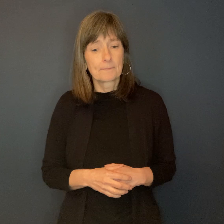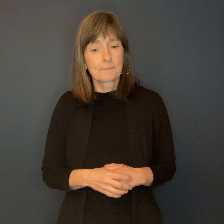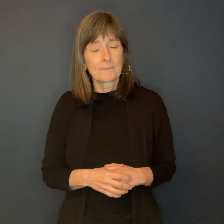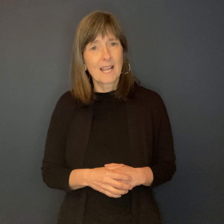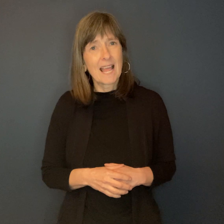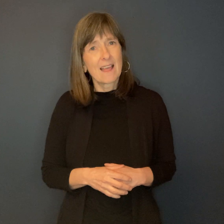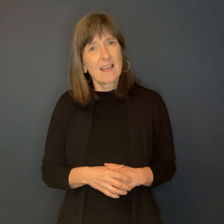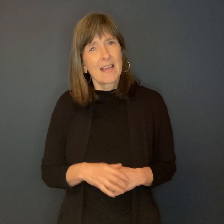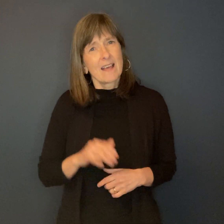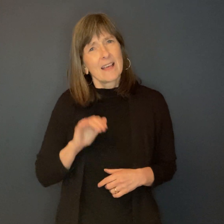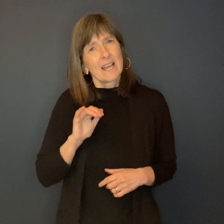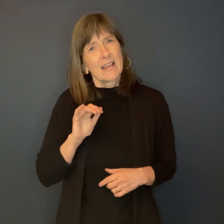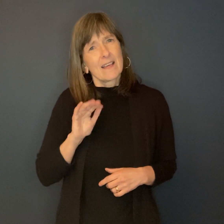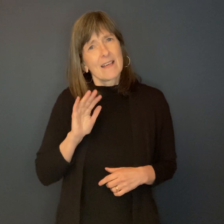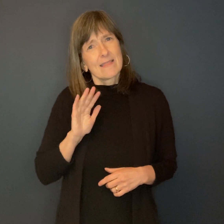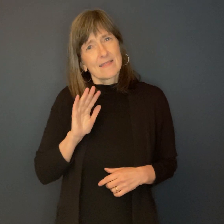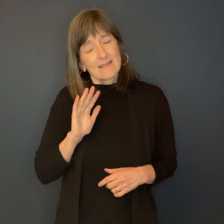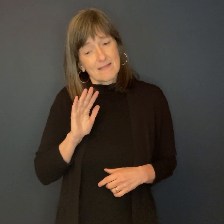status, did it